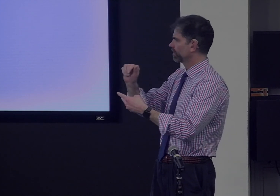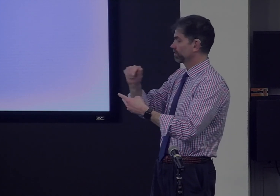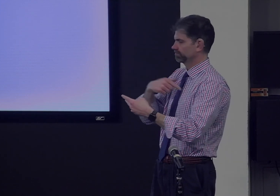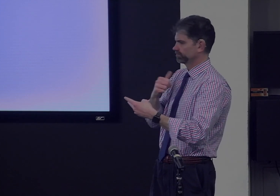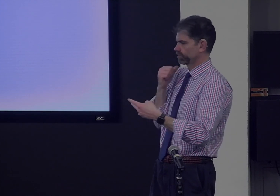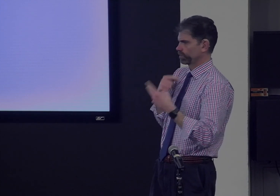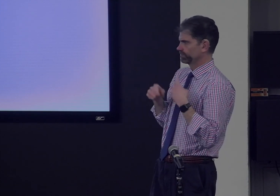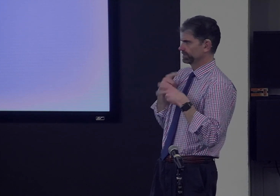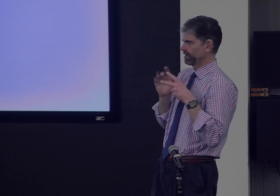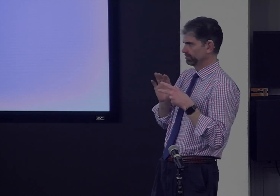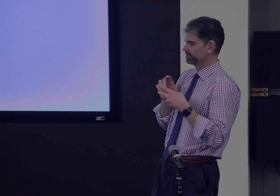within the mainstream.